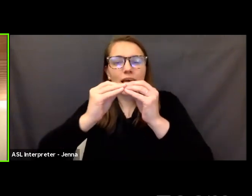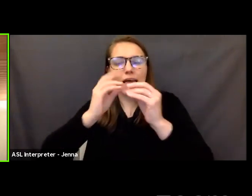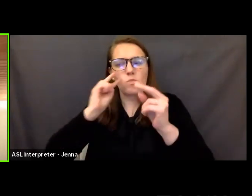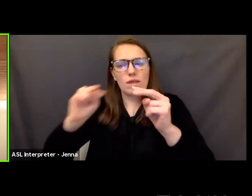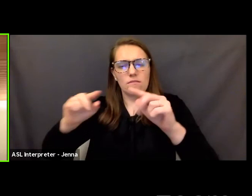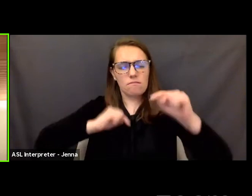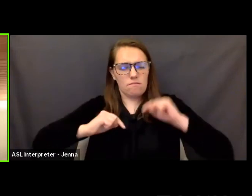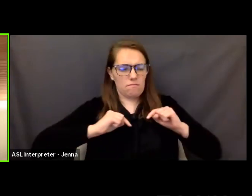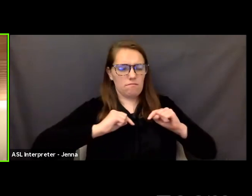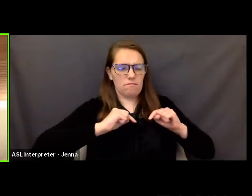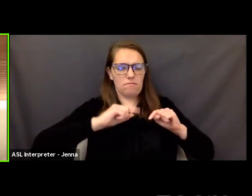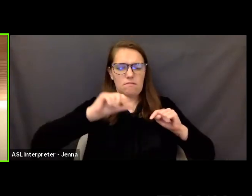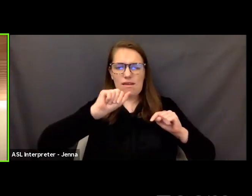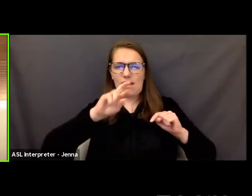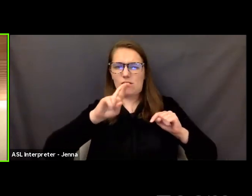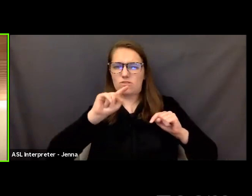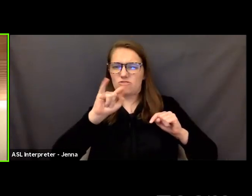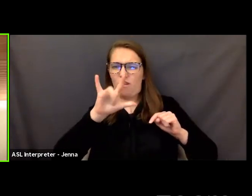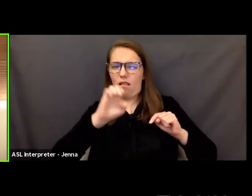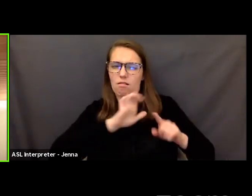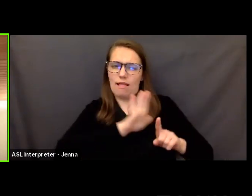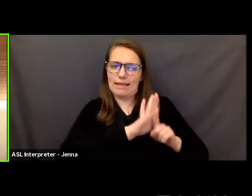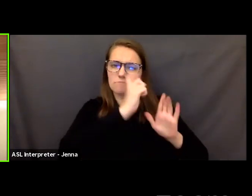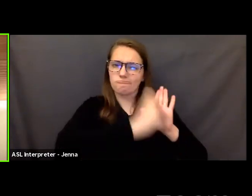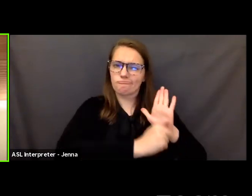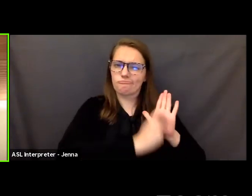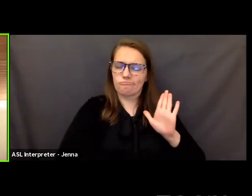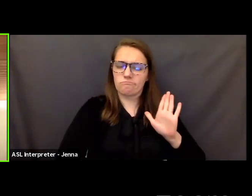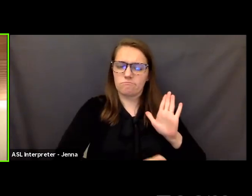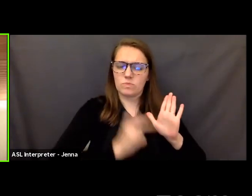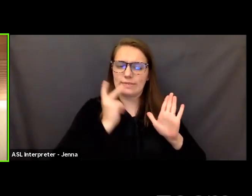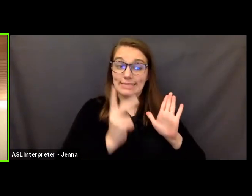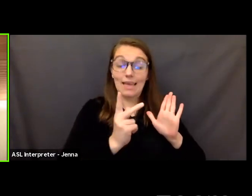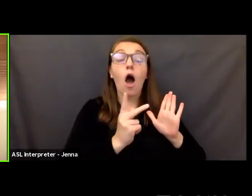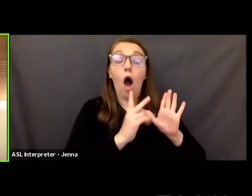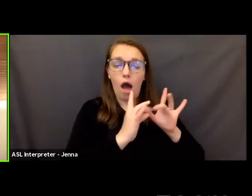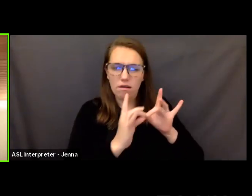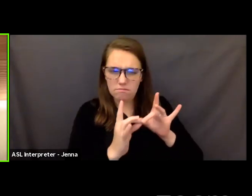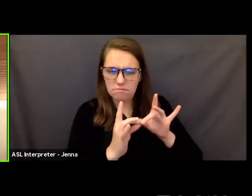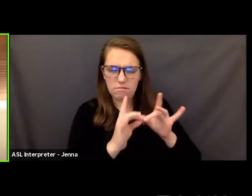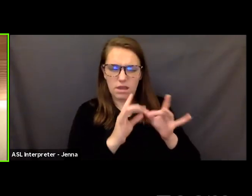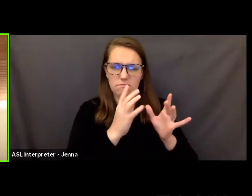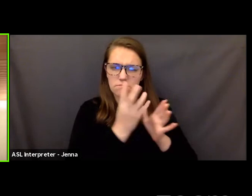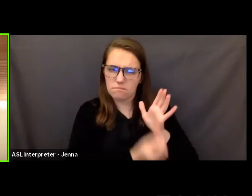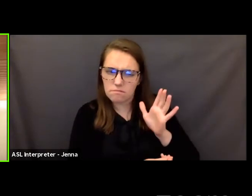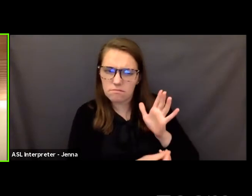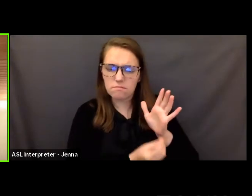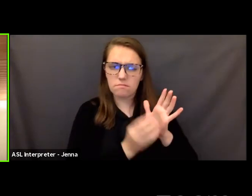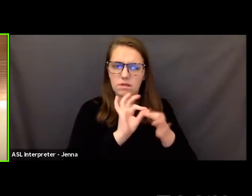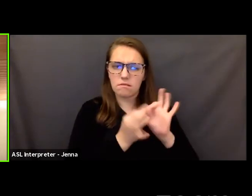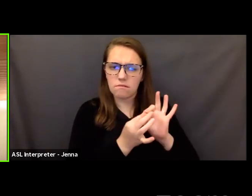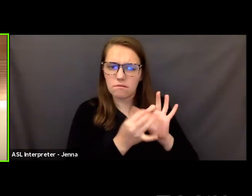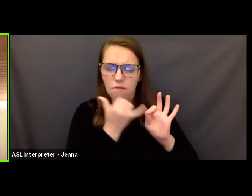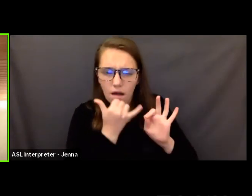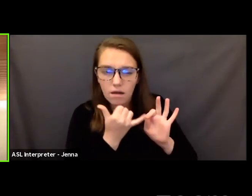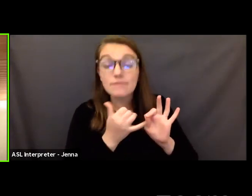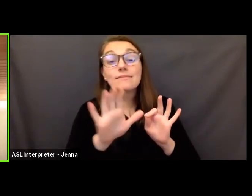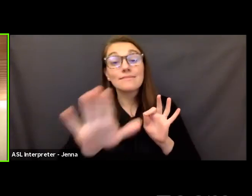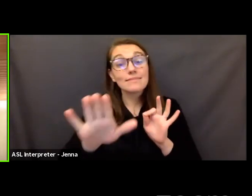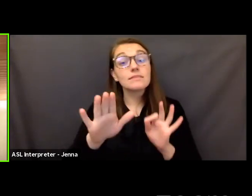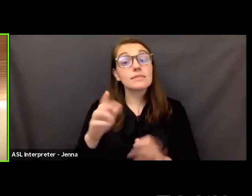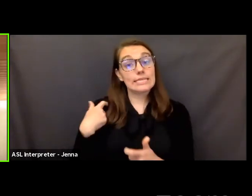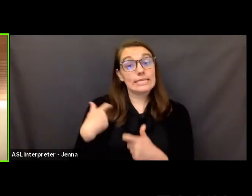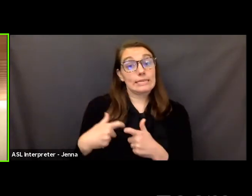points of consistency and inconsistency become apparent. What one finds is Spanish